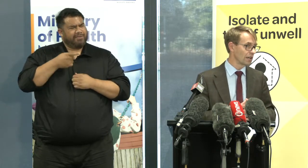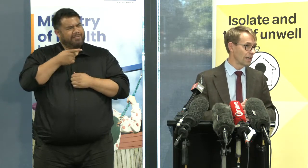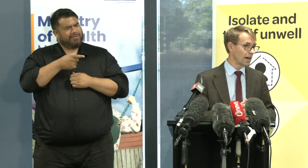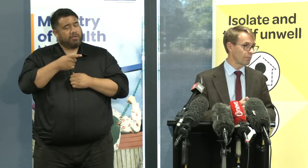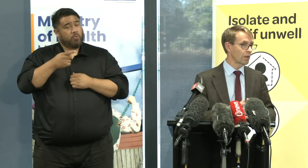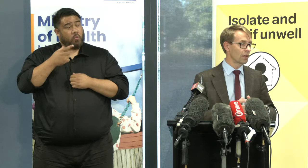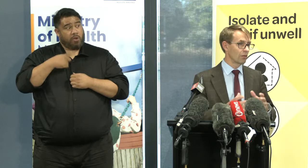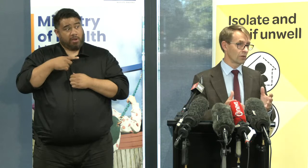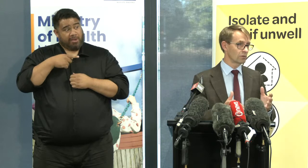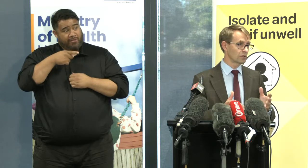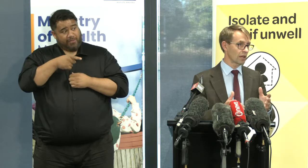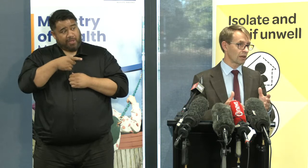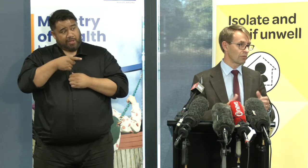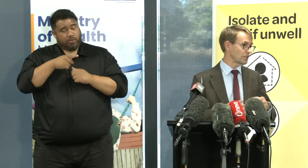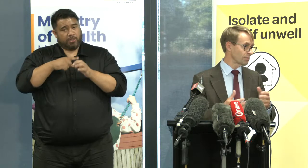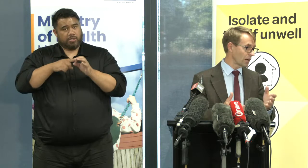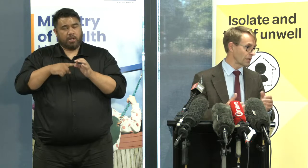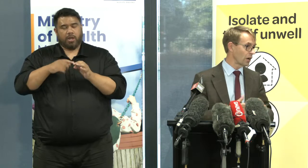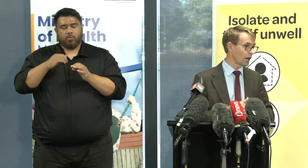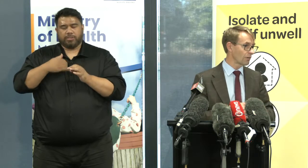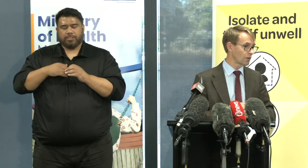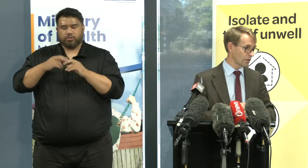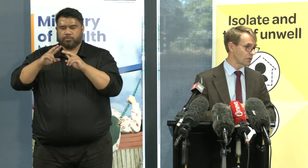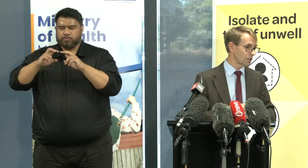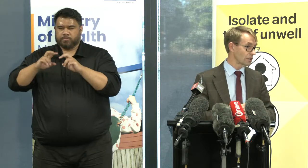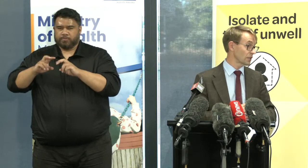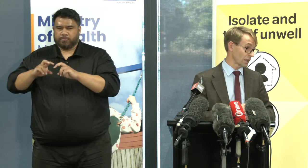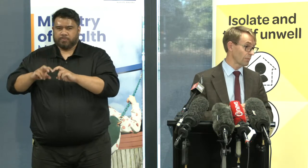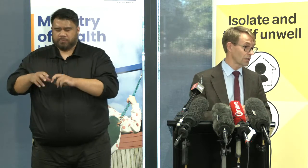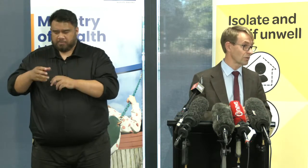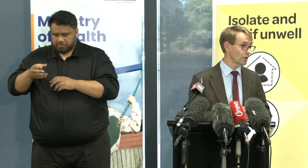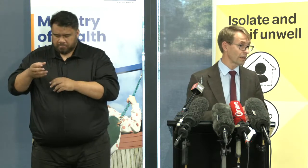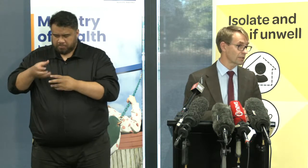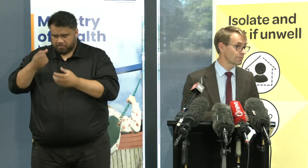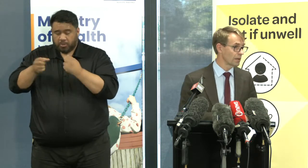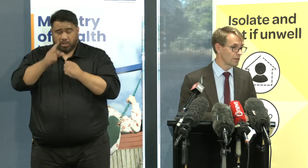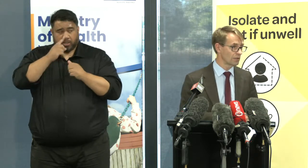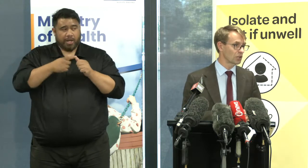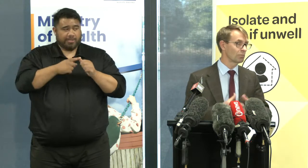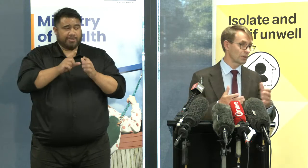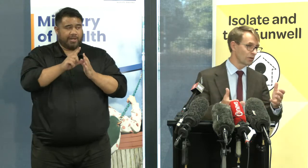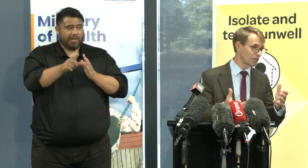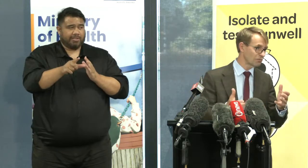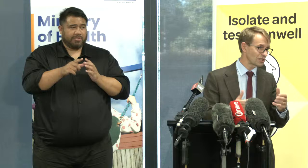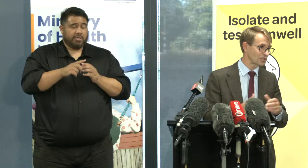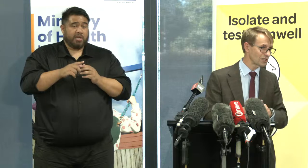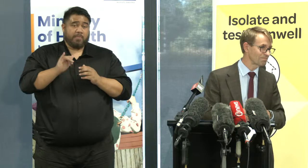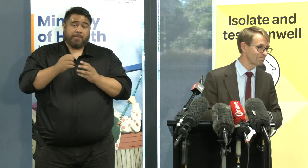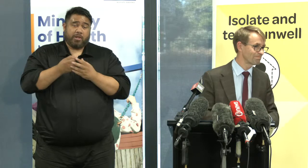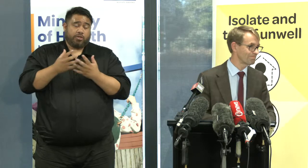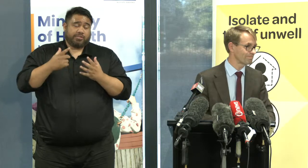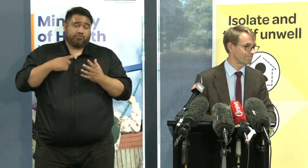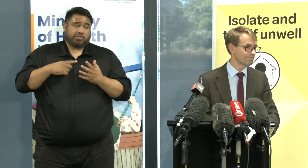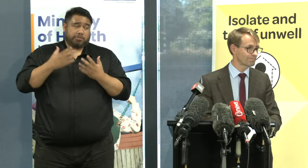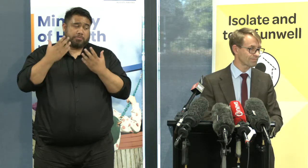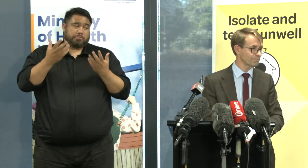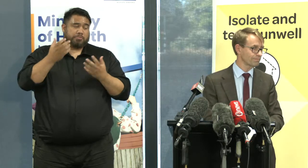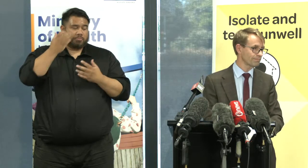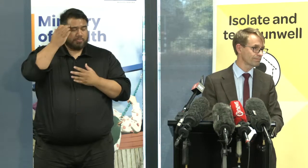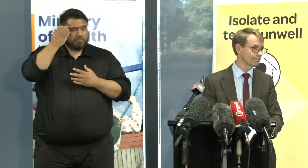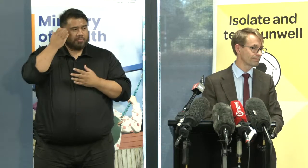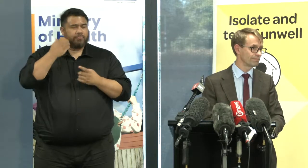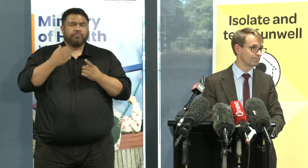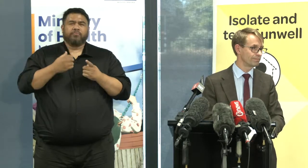why those rates might be higher in over 90s and come back to you on that. There could be a myriad of reasons. On a similar